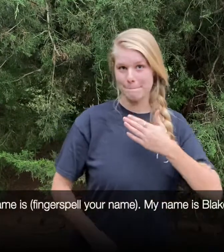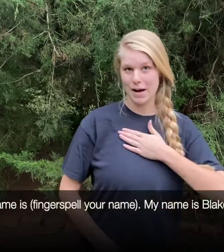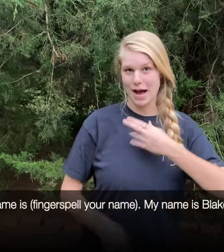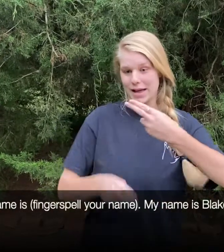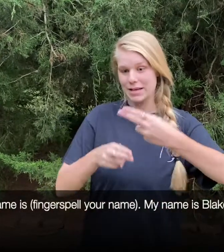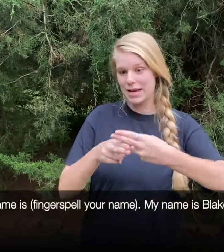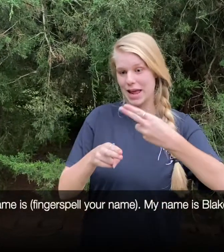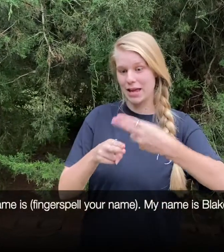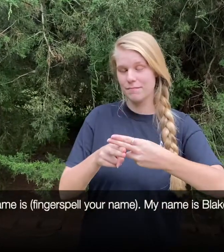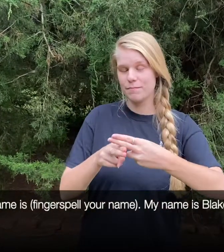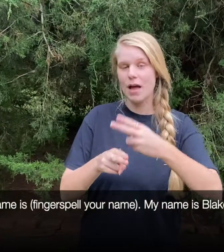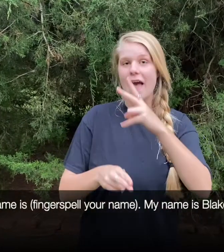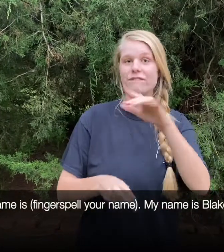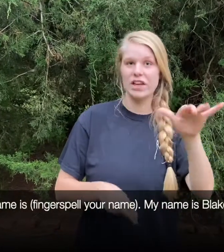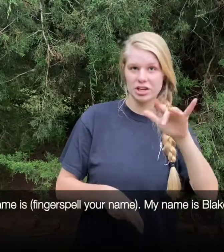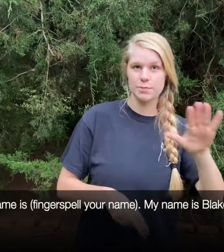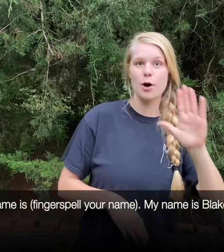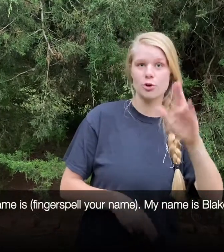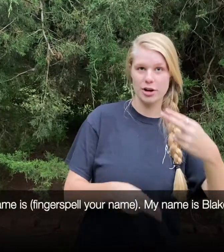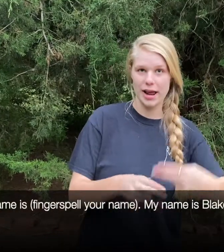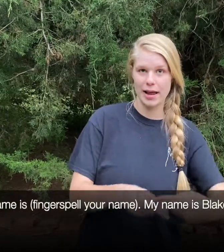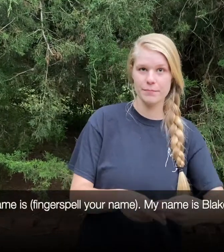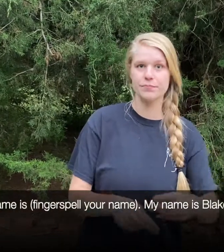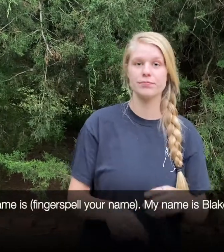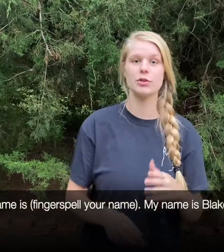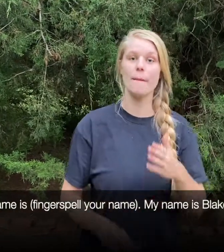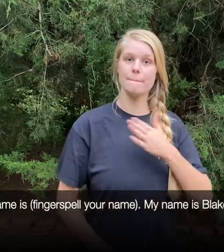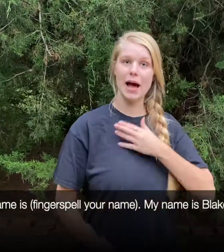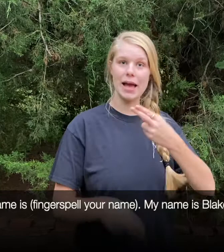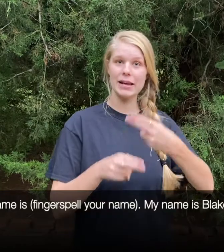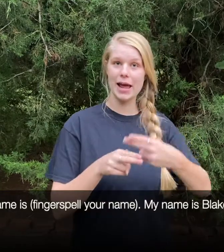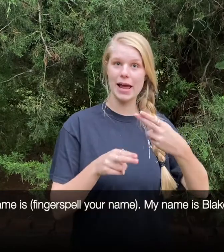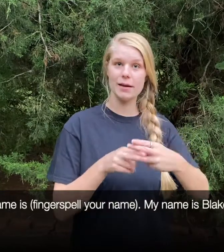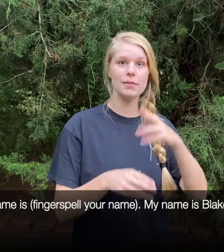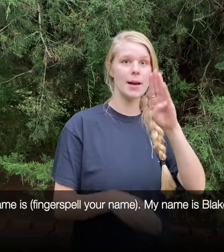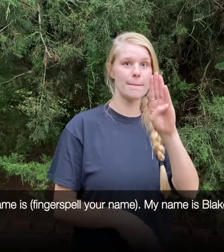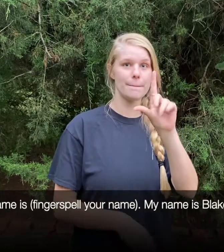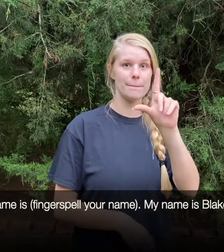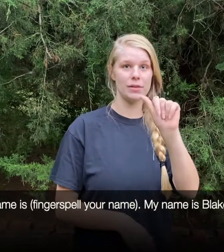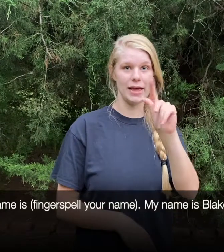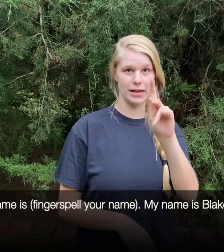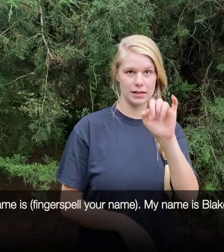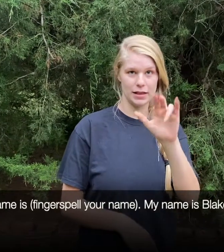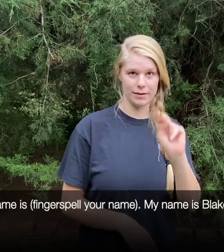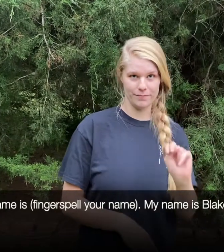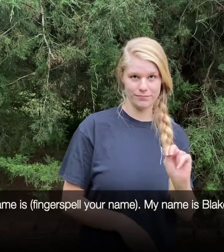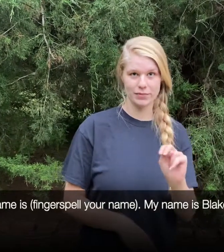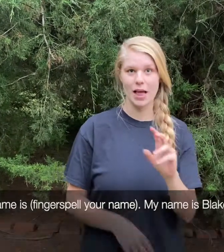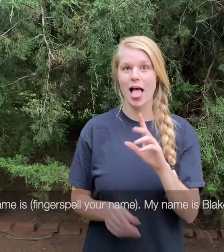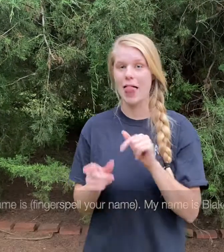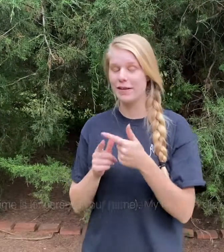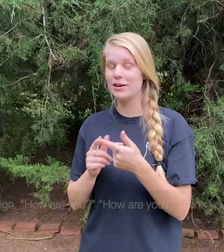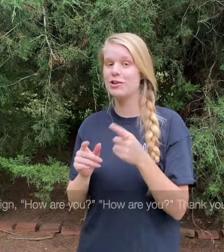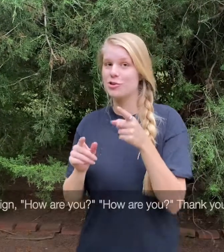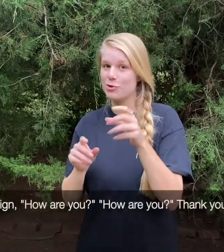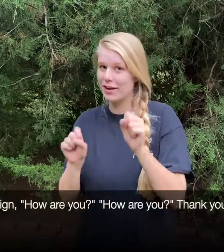My name, and then you spell your name. So my name, Blakelyn. And then you can